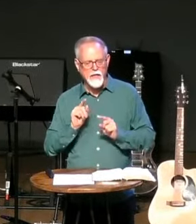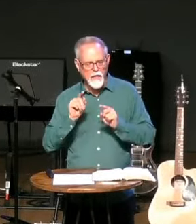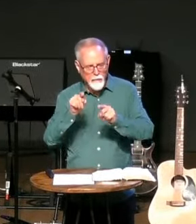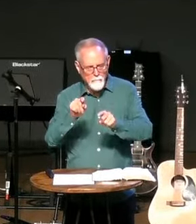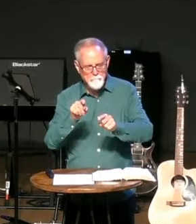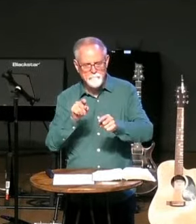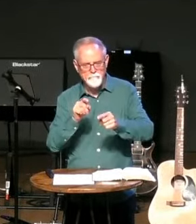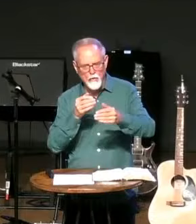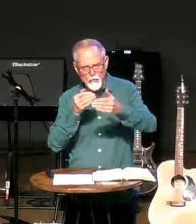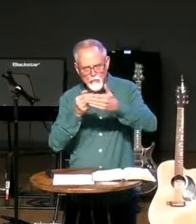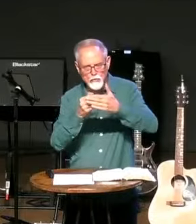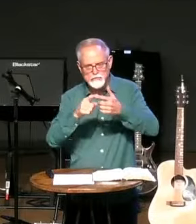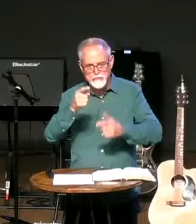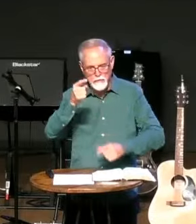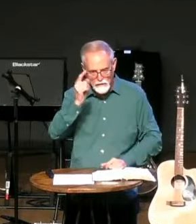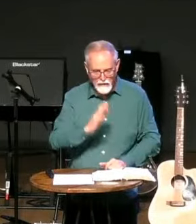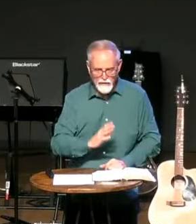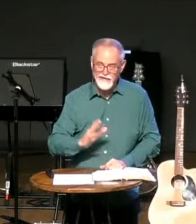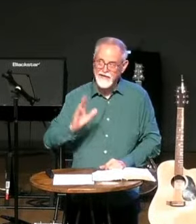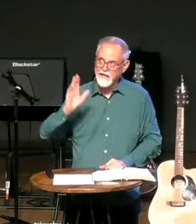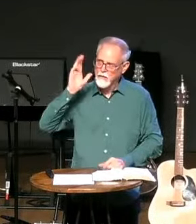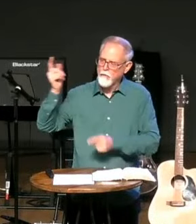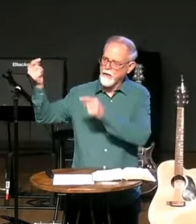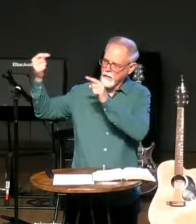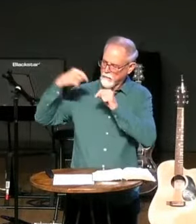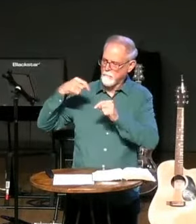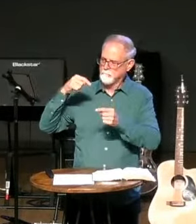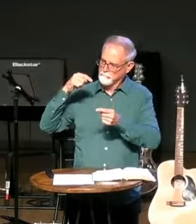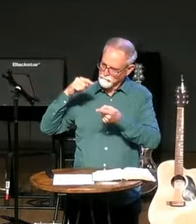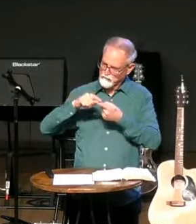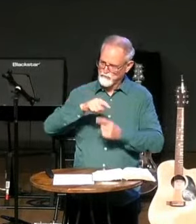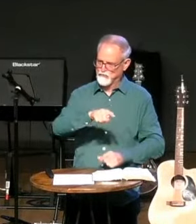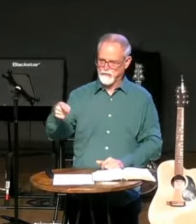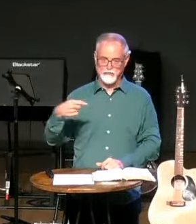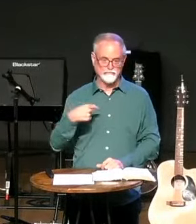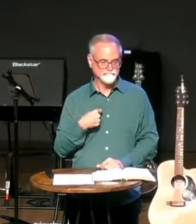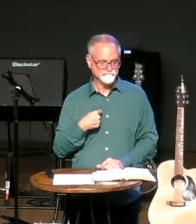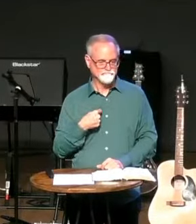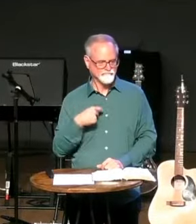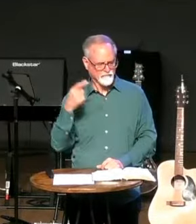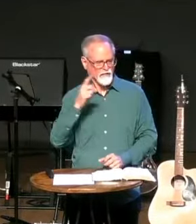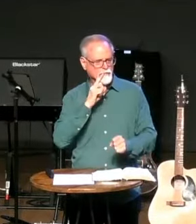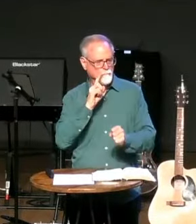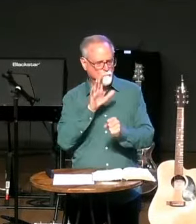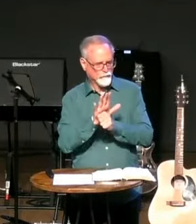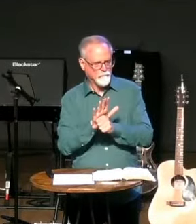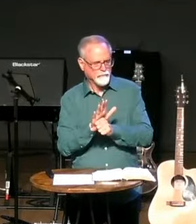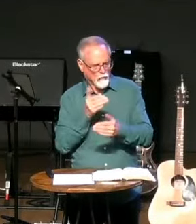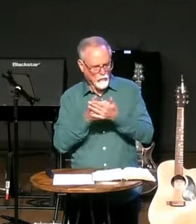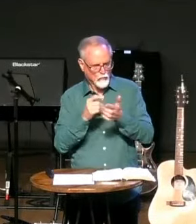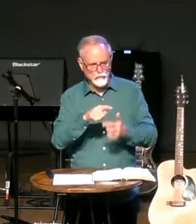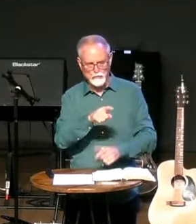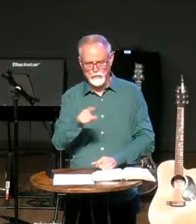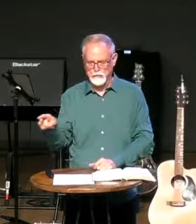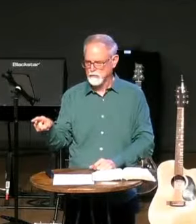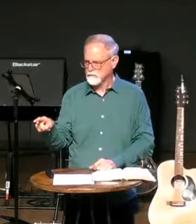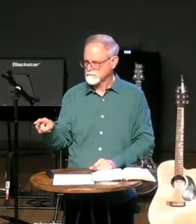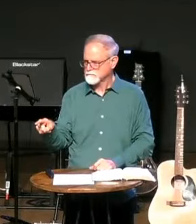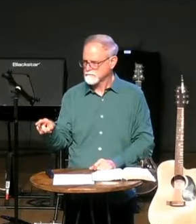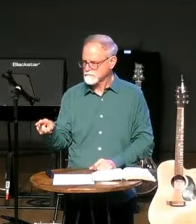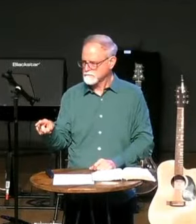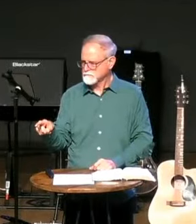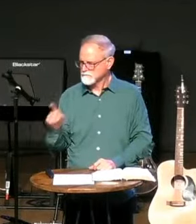finishes our chapter for us. But it says, come close to God, and God will come close to you. That's a